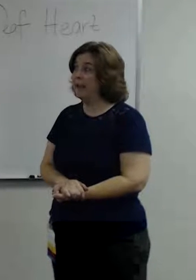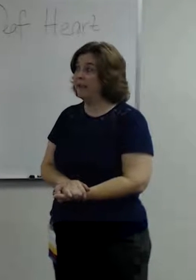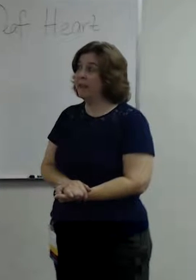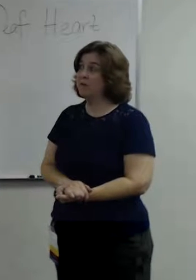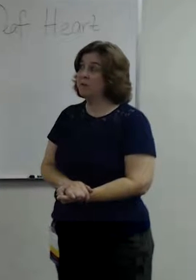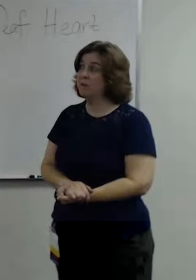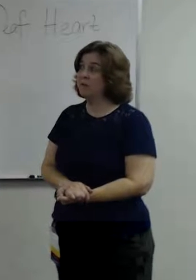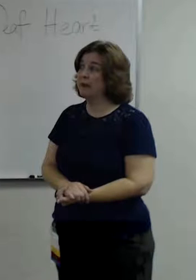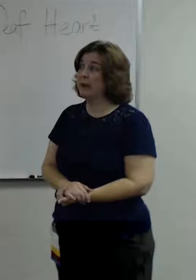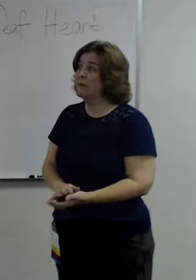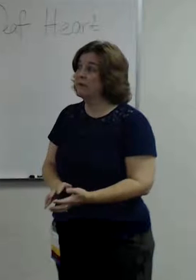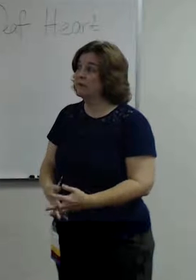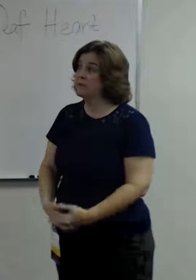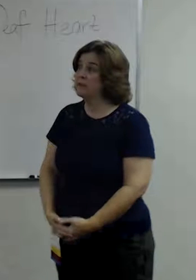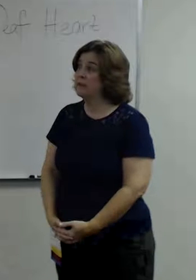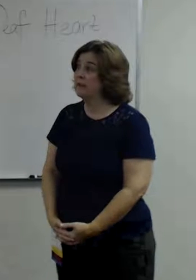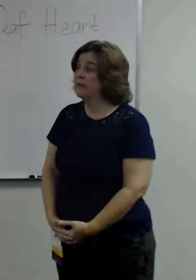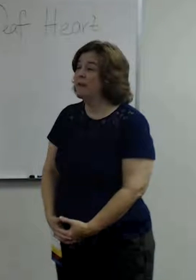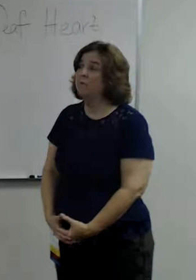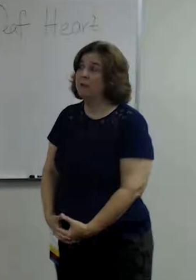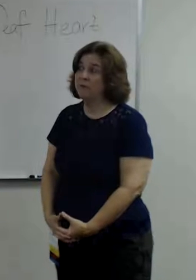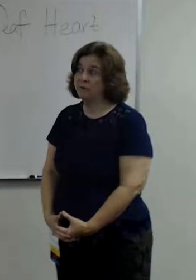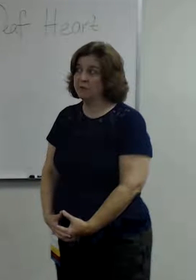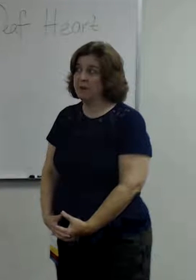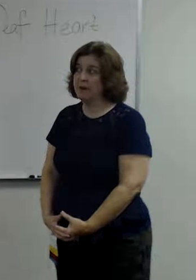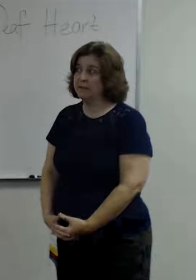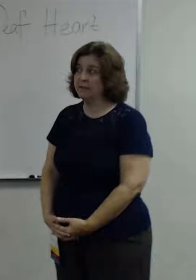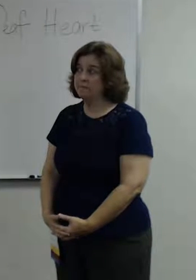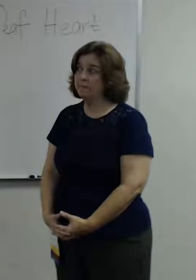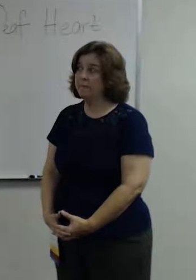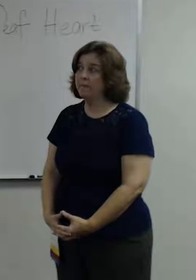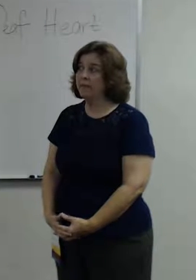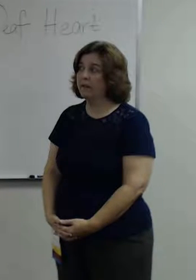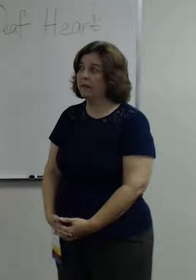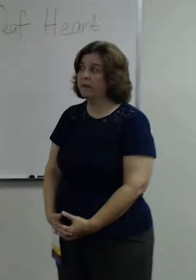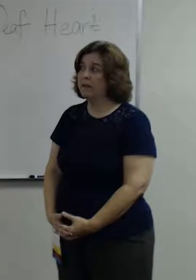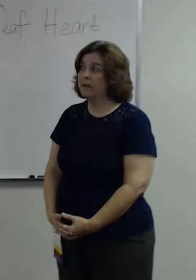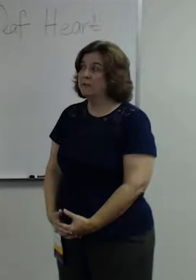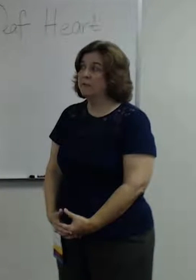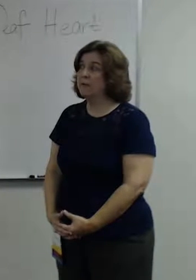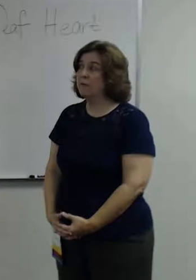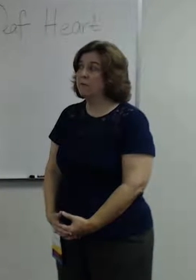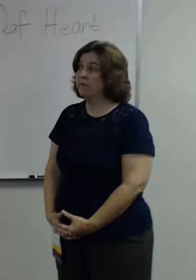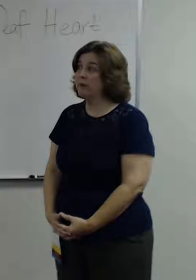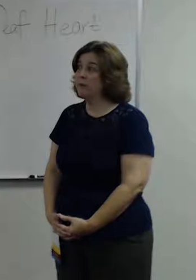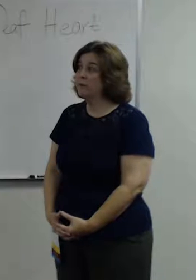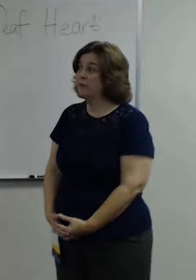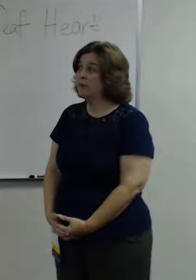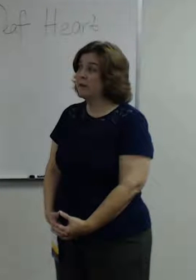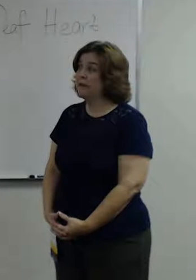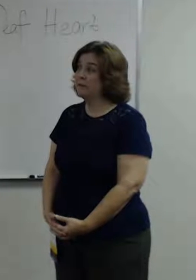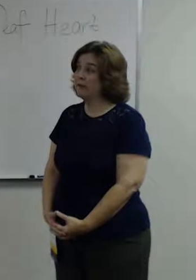that interpreter happens to be from the Church of Christ. So we've welcomed her into